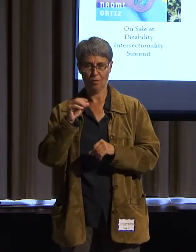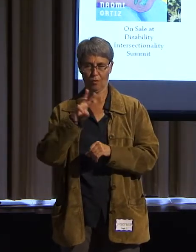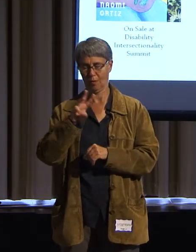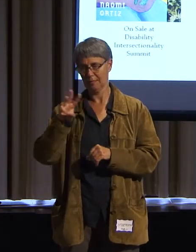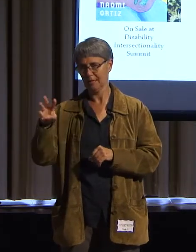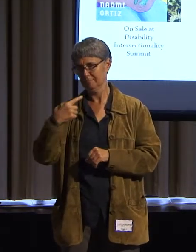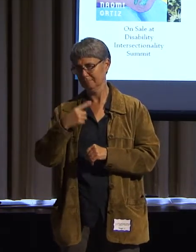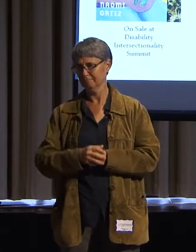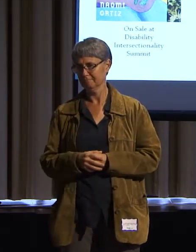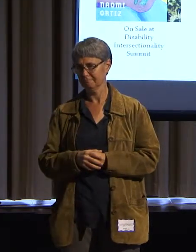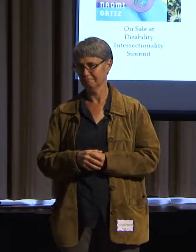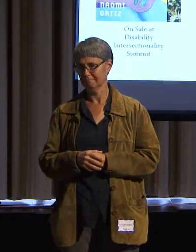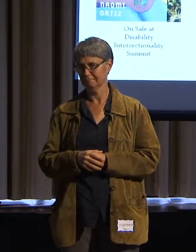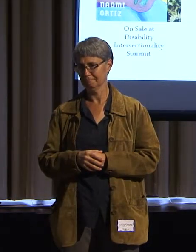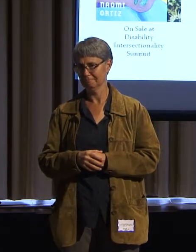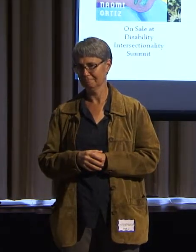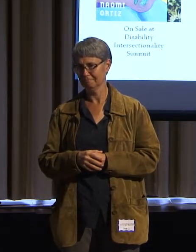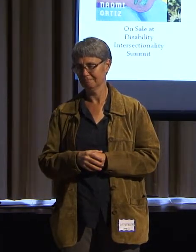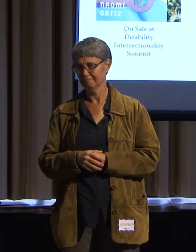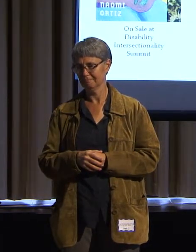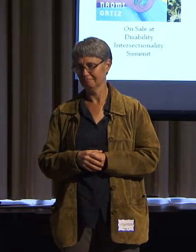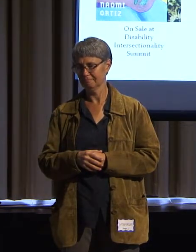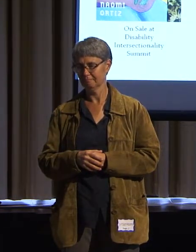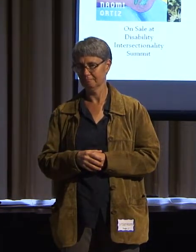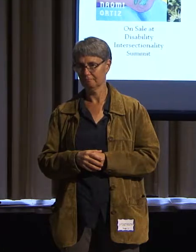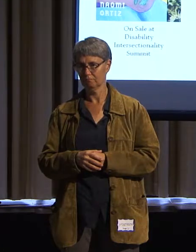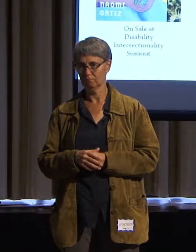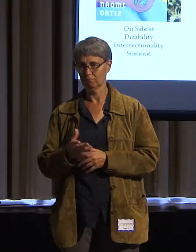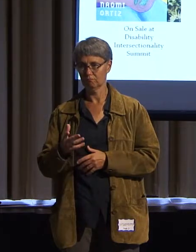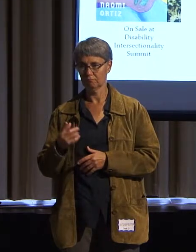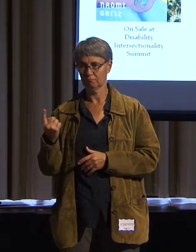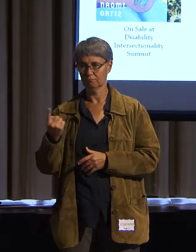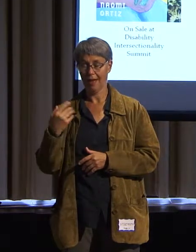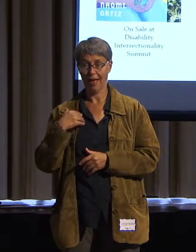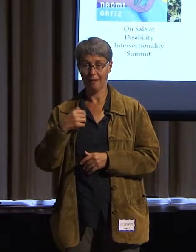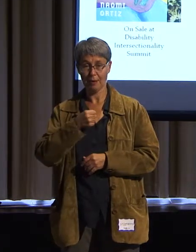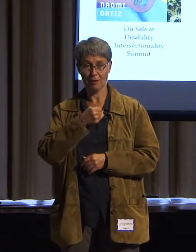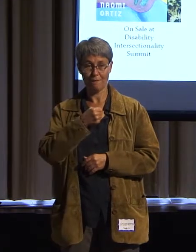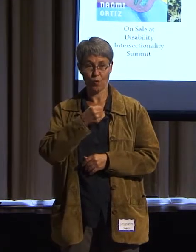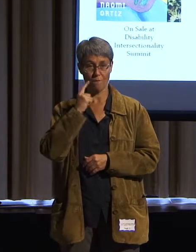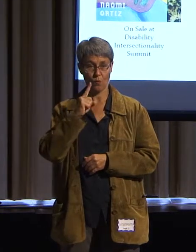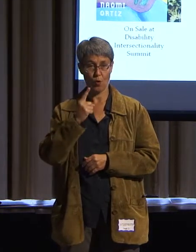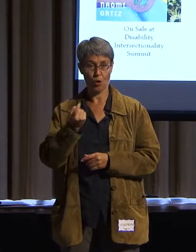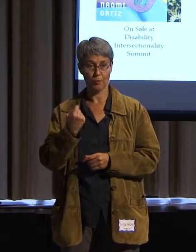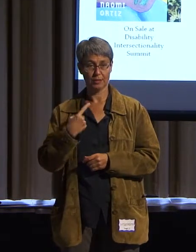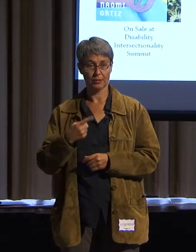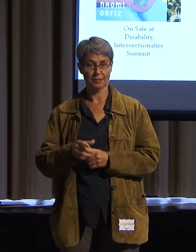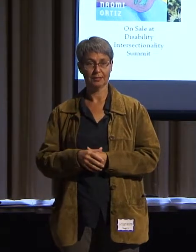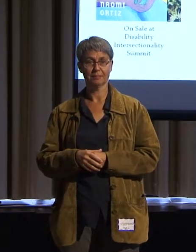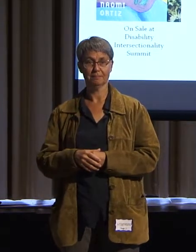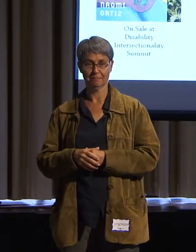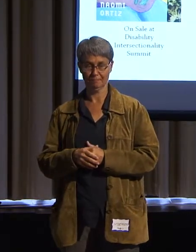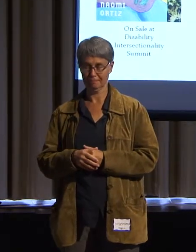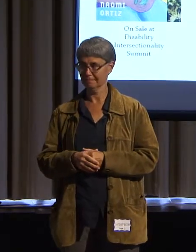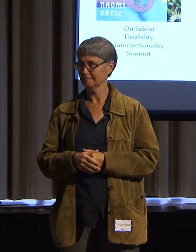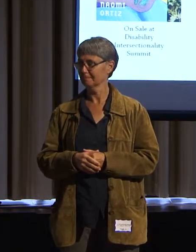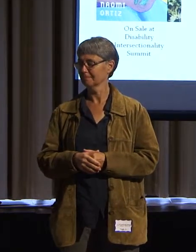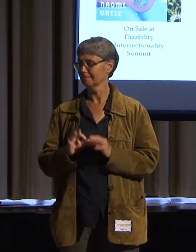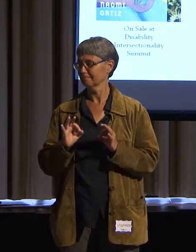open it up for questions, is there somebody who can bring a microphone around? Oh, fabulous.